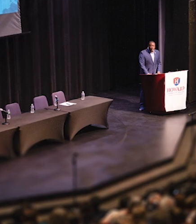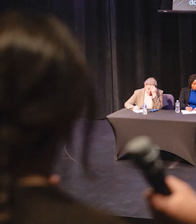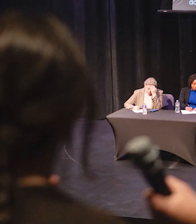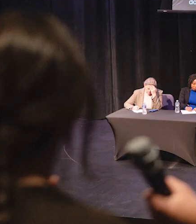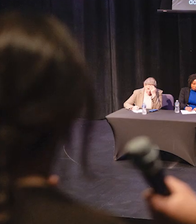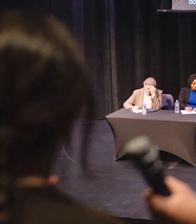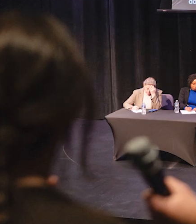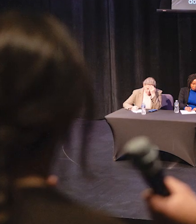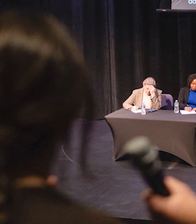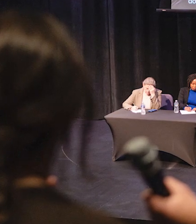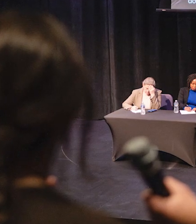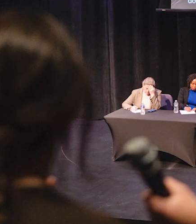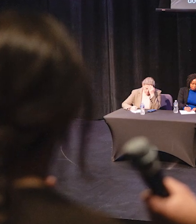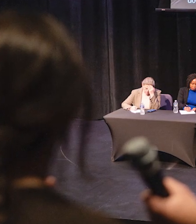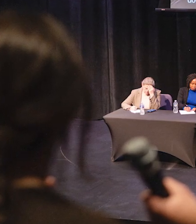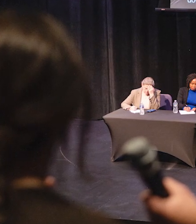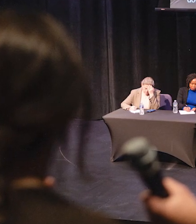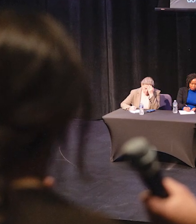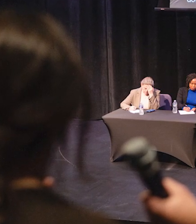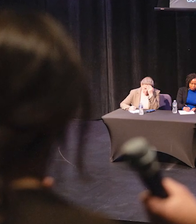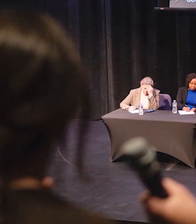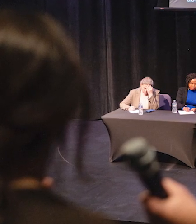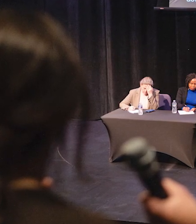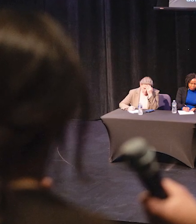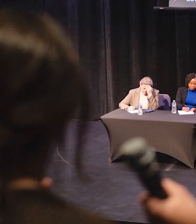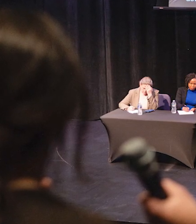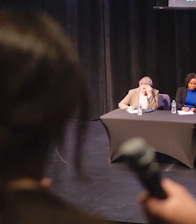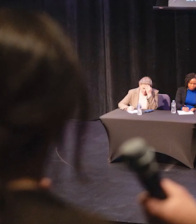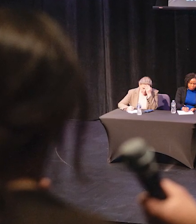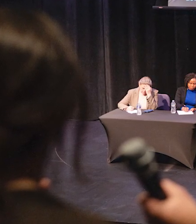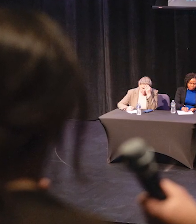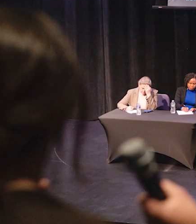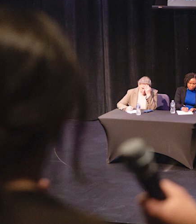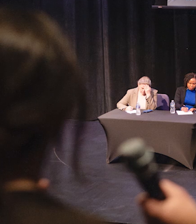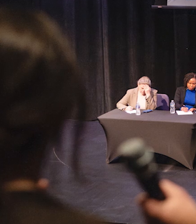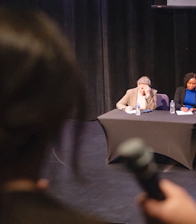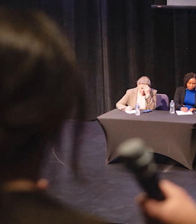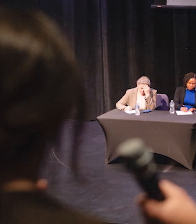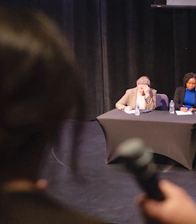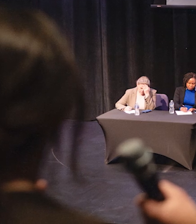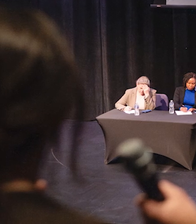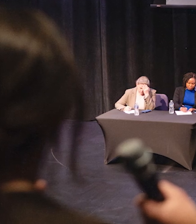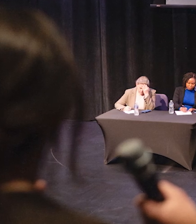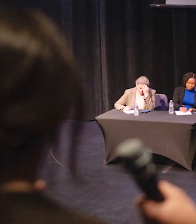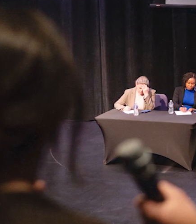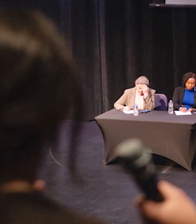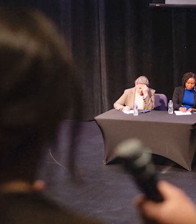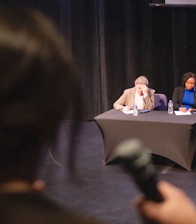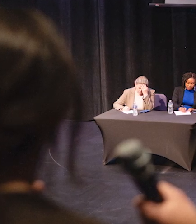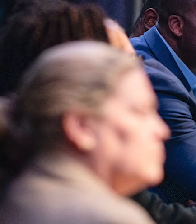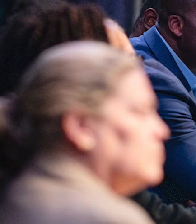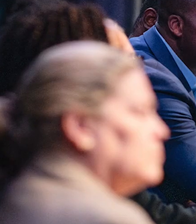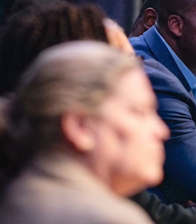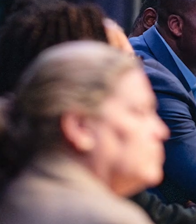People were sharing their very real, very personal stories about how they don't know what's next